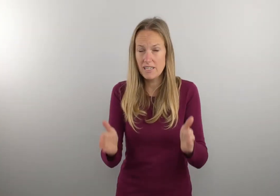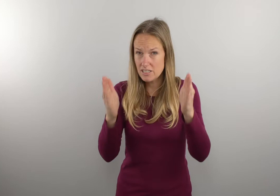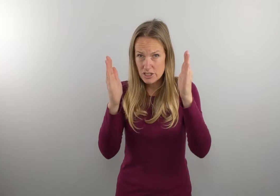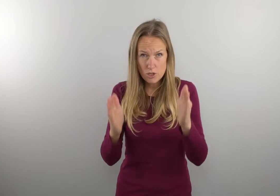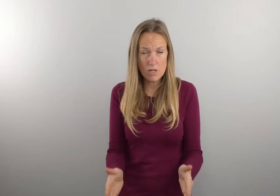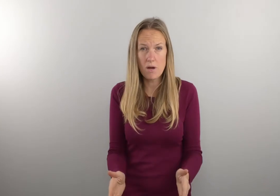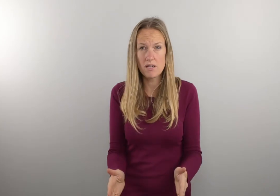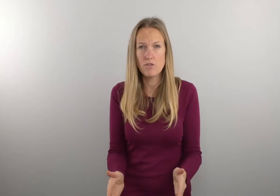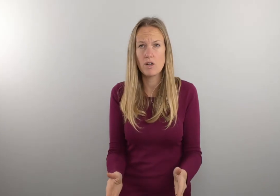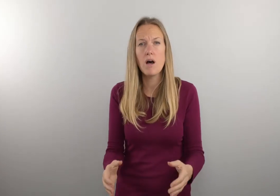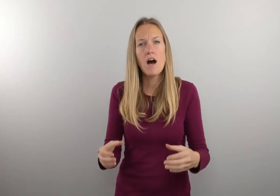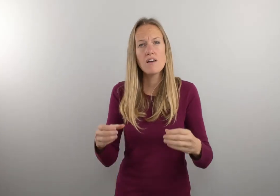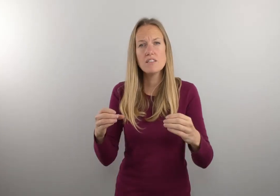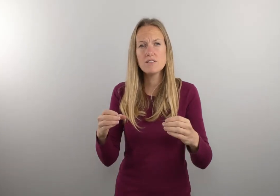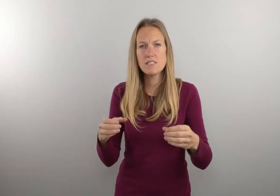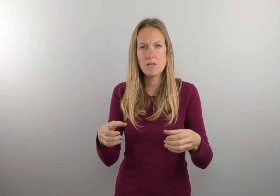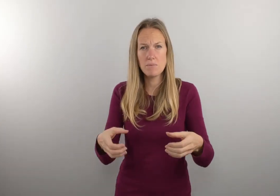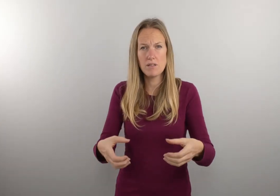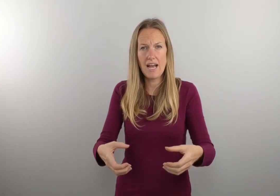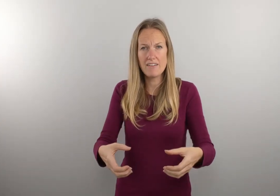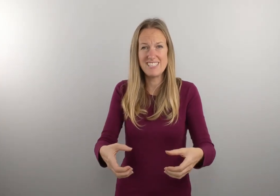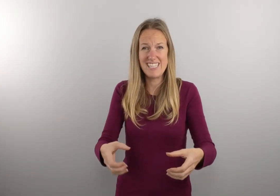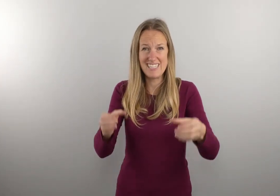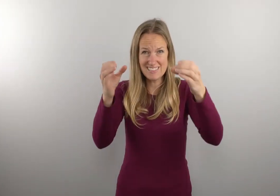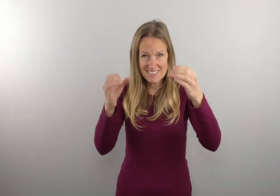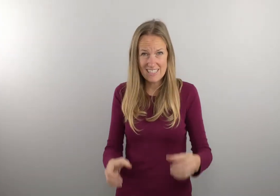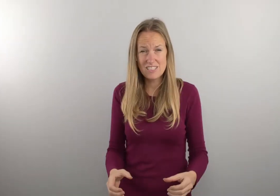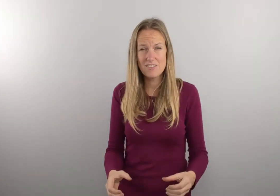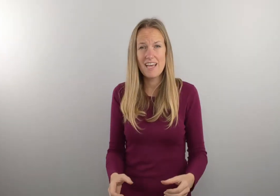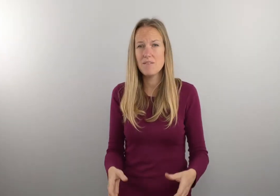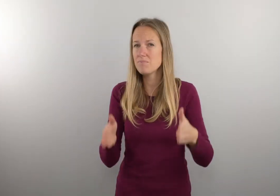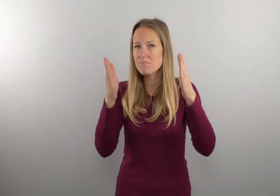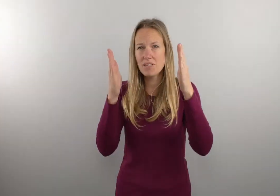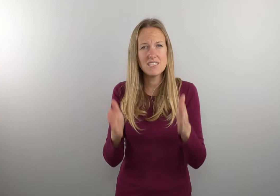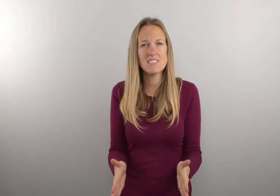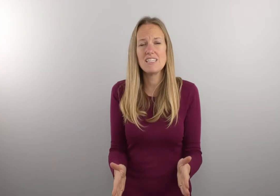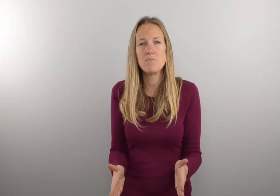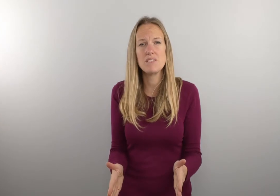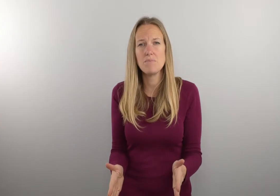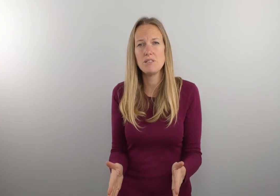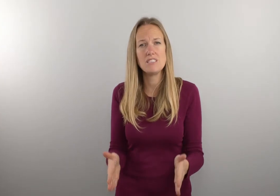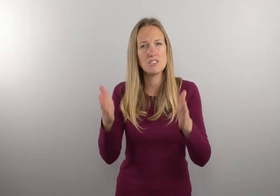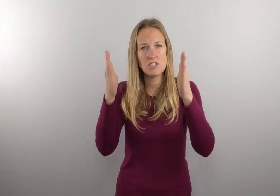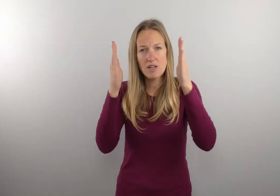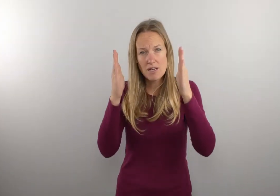just showing a body form. I've also seen people have C's and do that, but I'm just going to keep it simple and just do